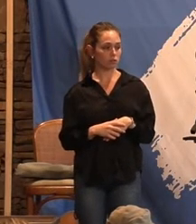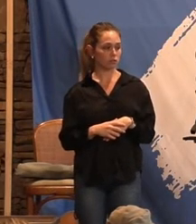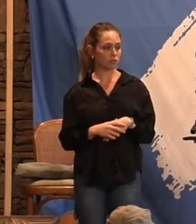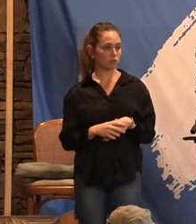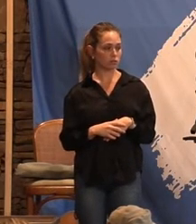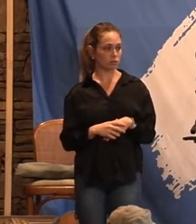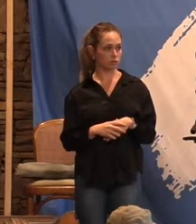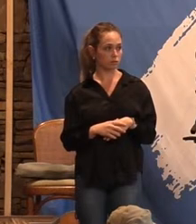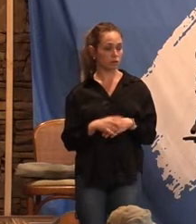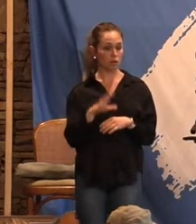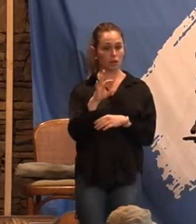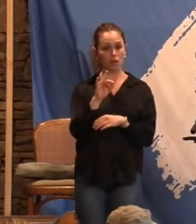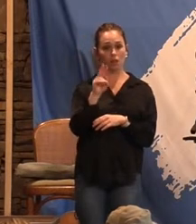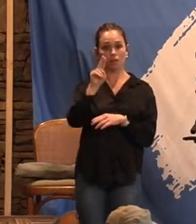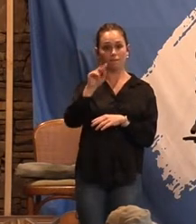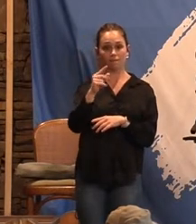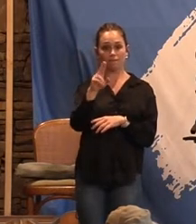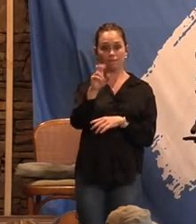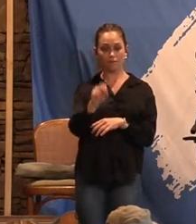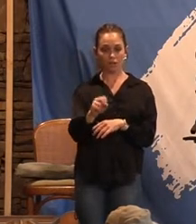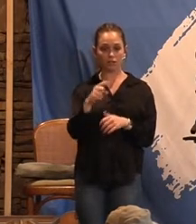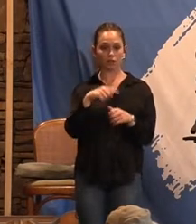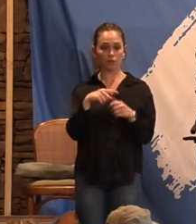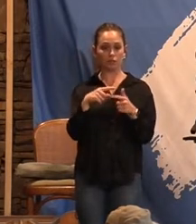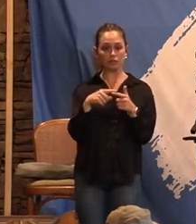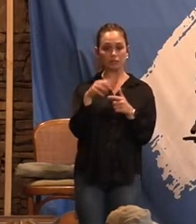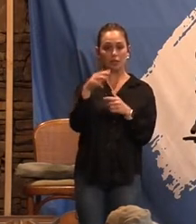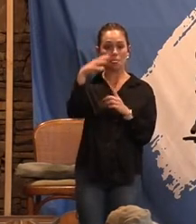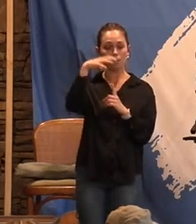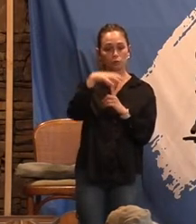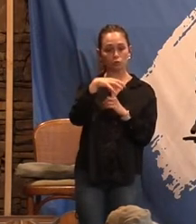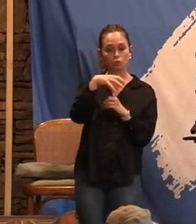There is the fungus and the mushroom,